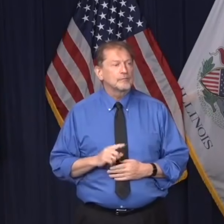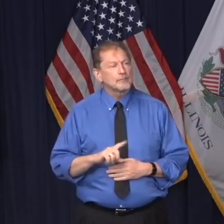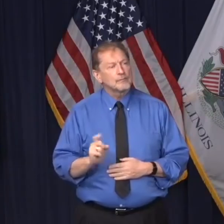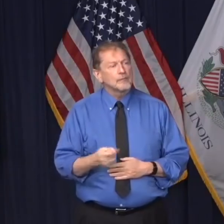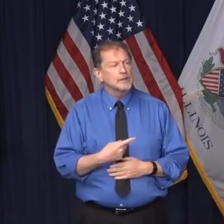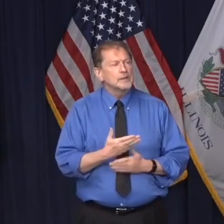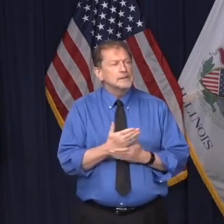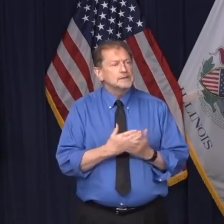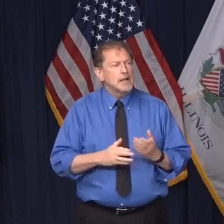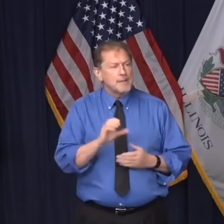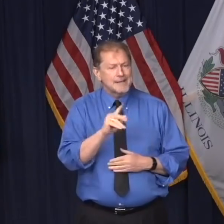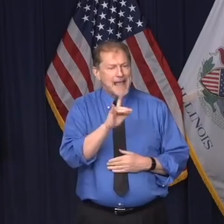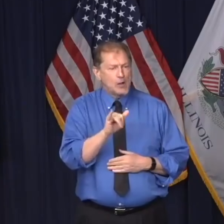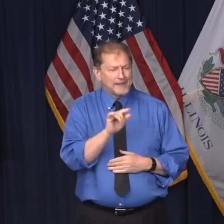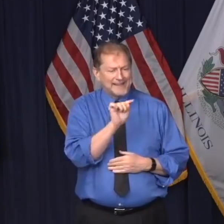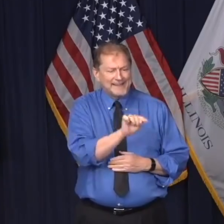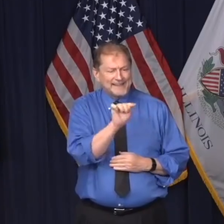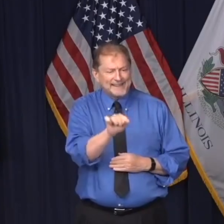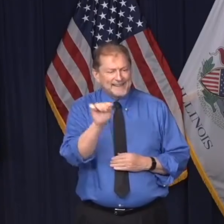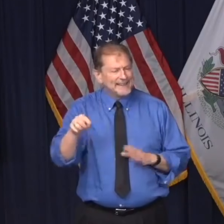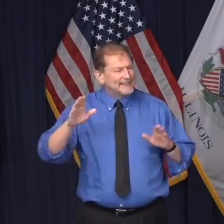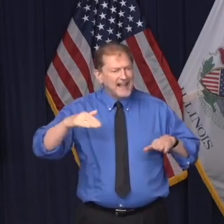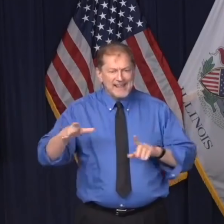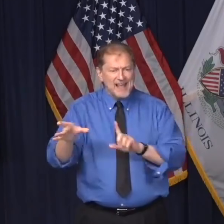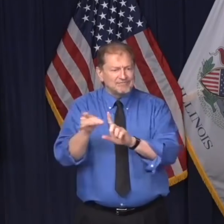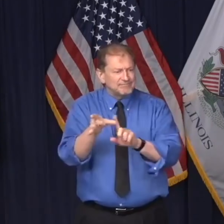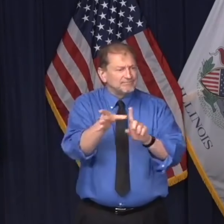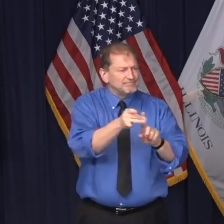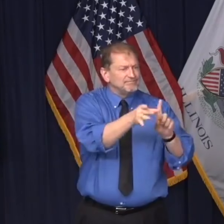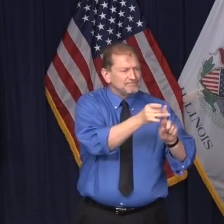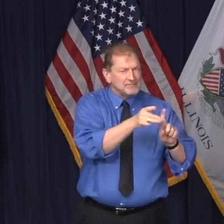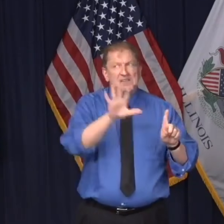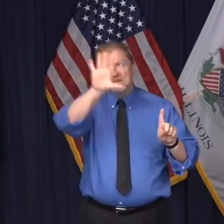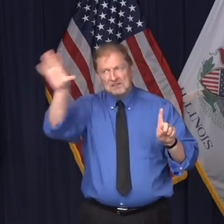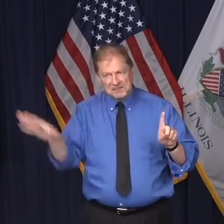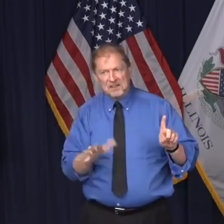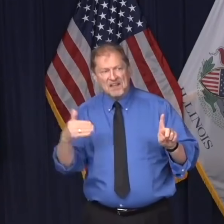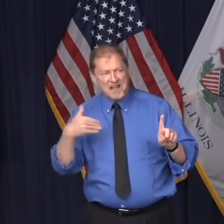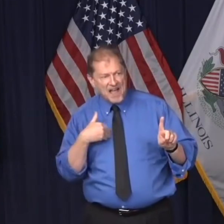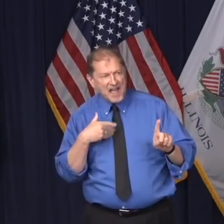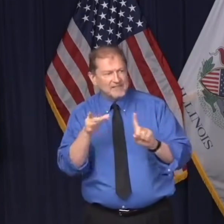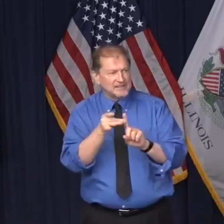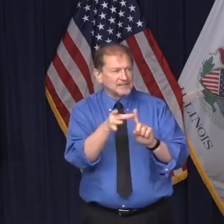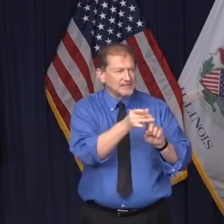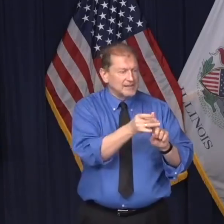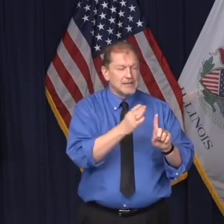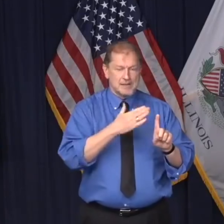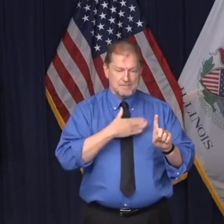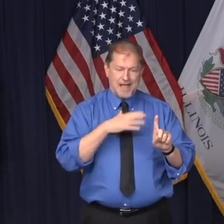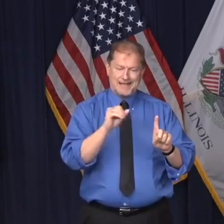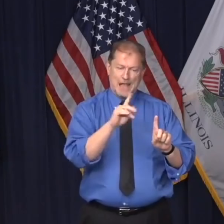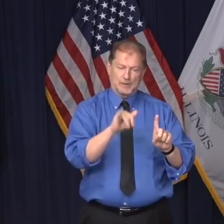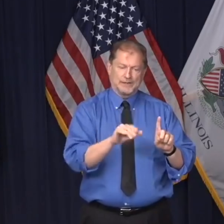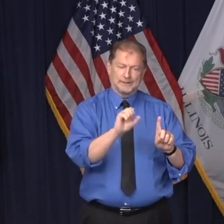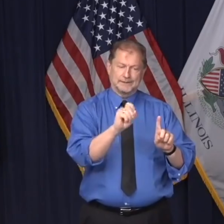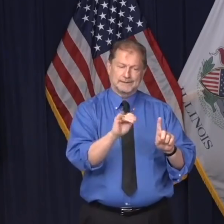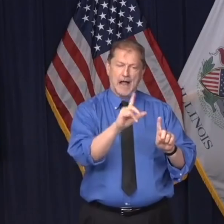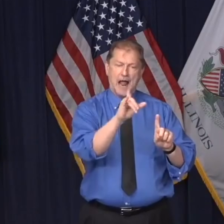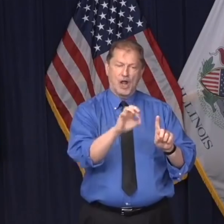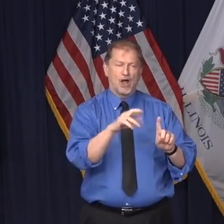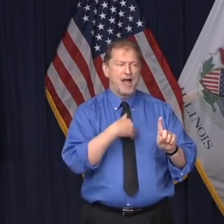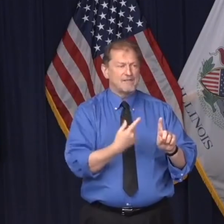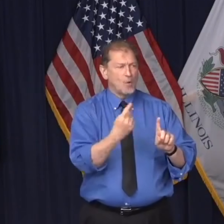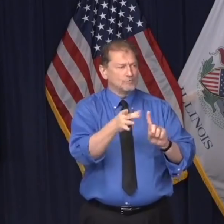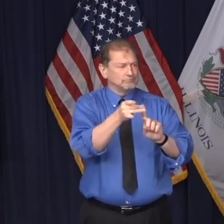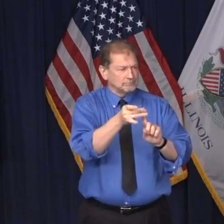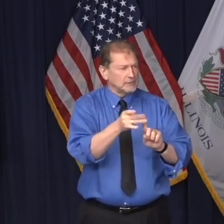handful of counties without a single confirmed case of COVID-19. I know my home county of Schuyler County only has one case. Any more thought to lifting